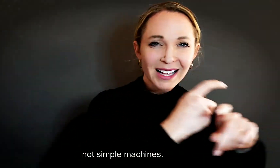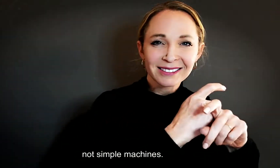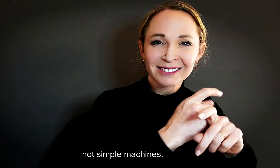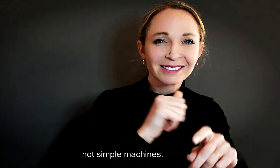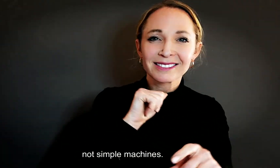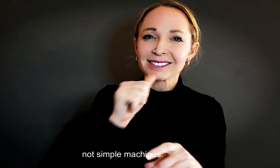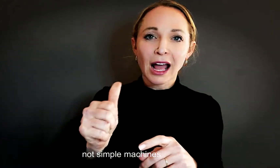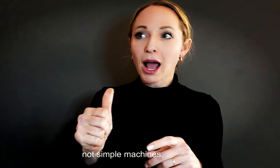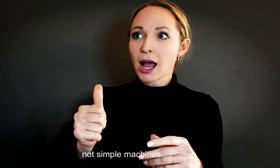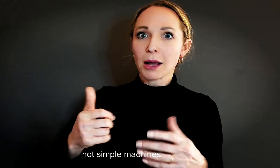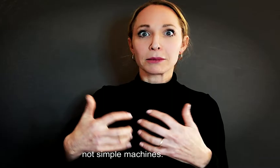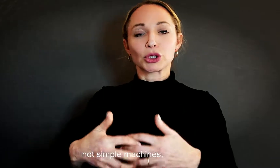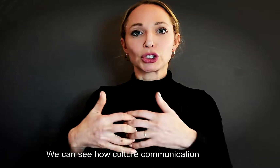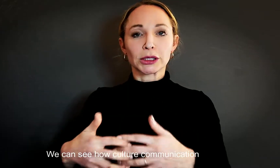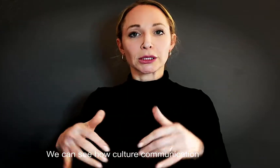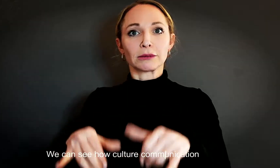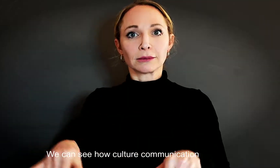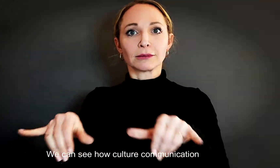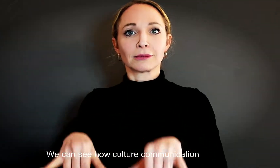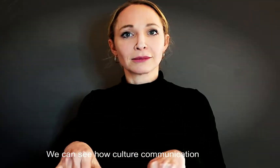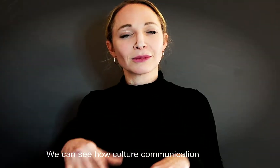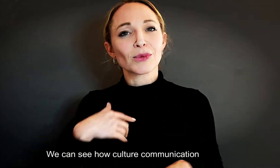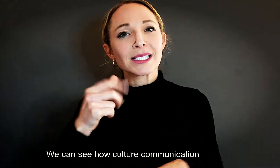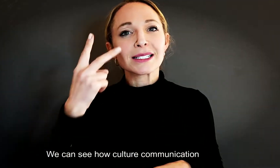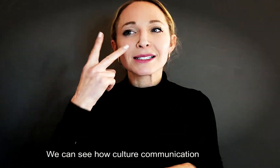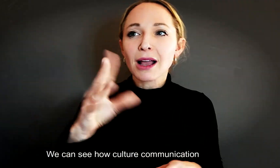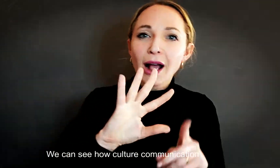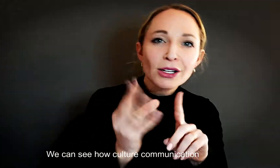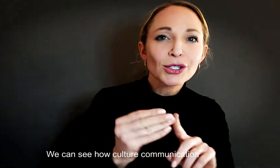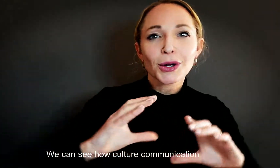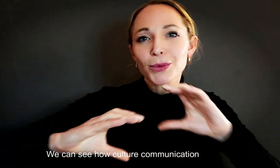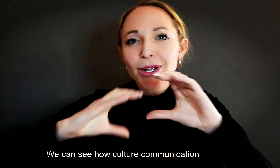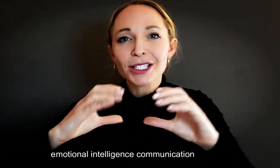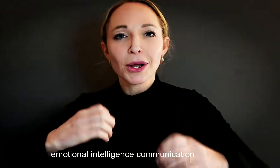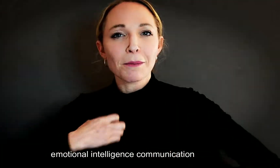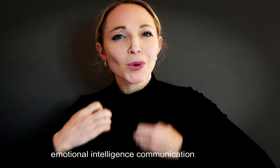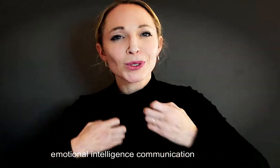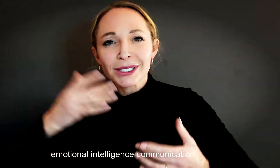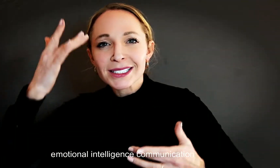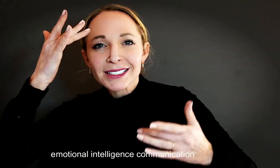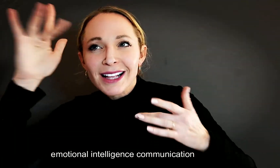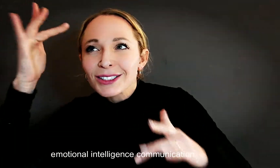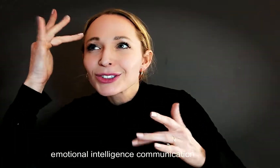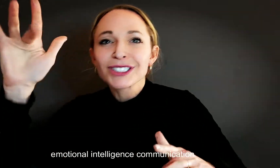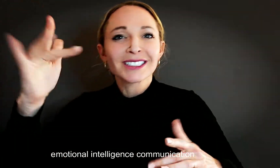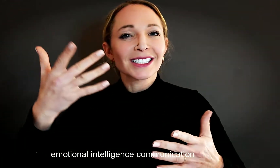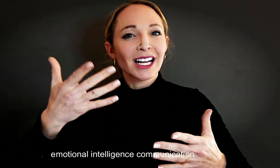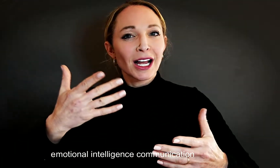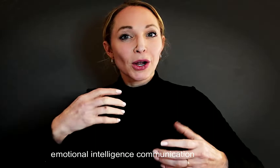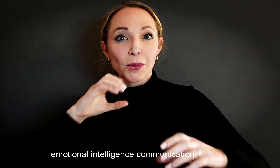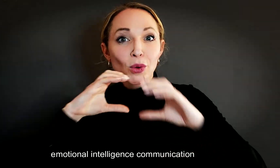complex, not simple machines. We can see how culture, communication, emotional